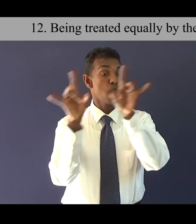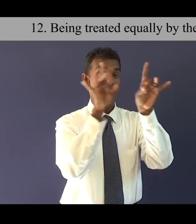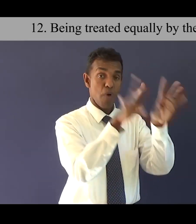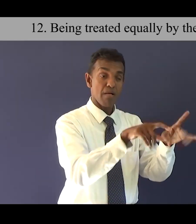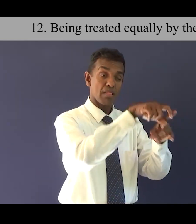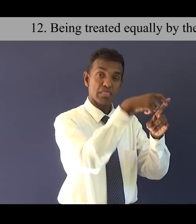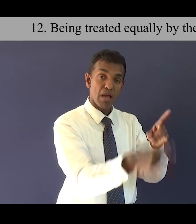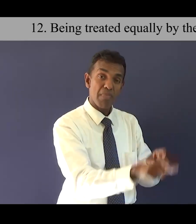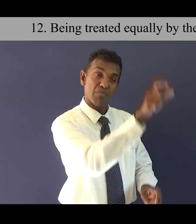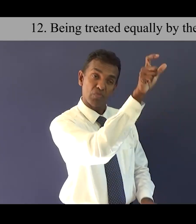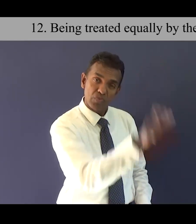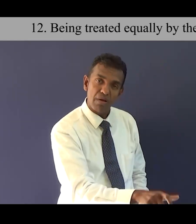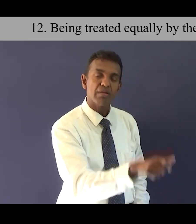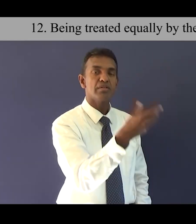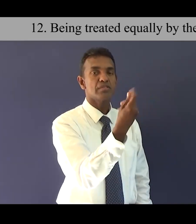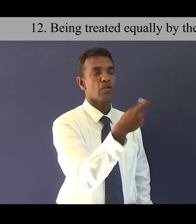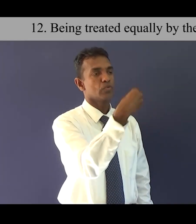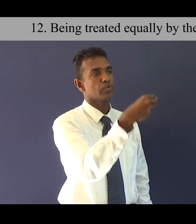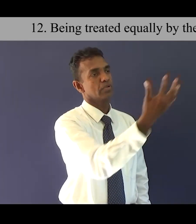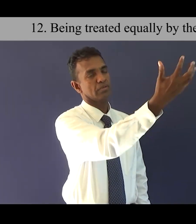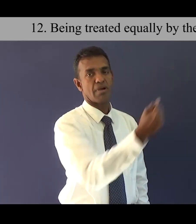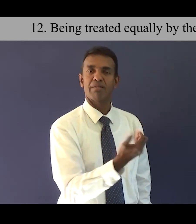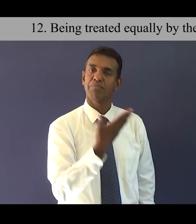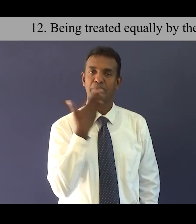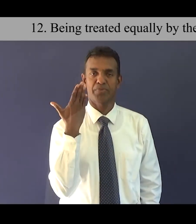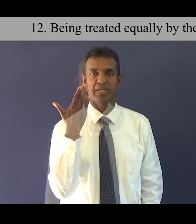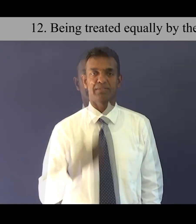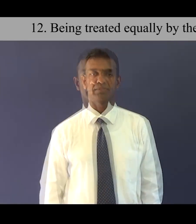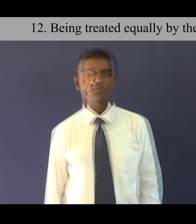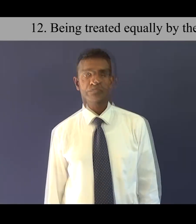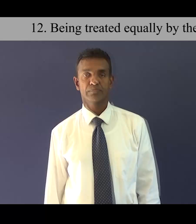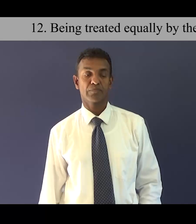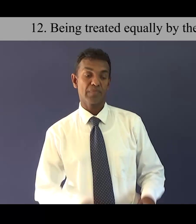their homes or money taken away from them.